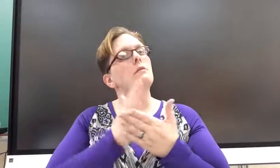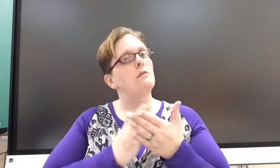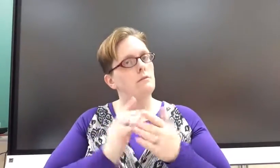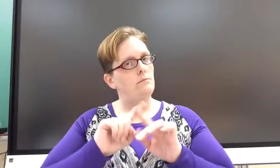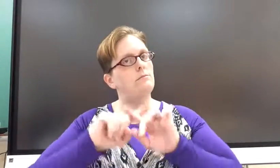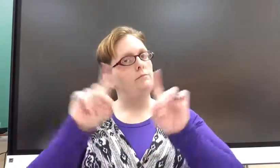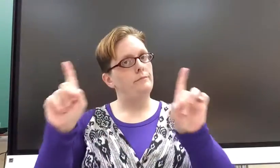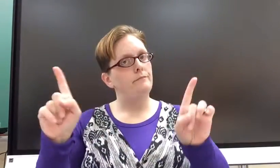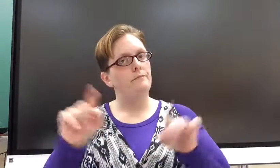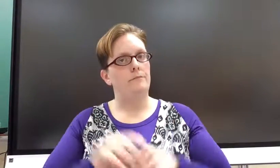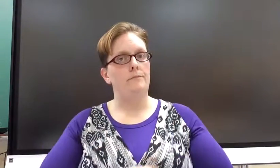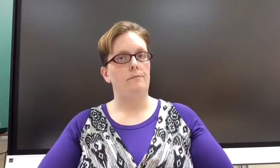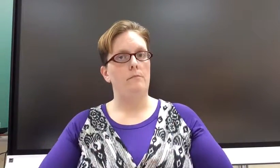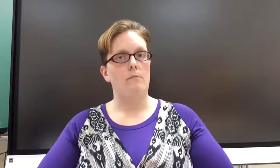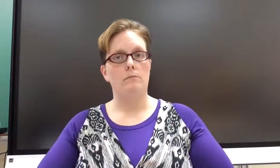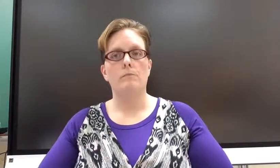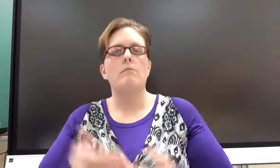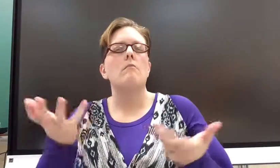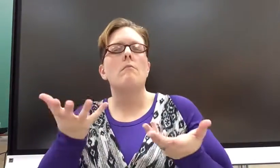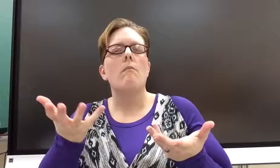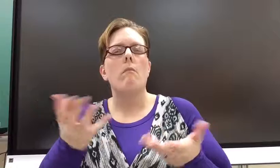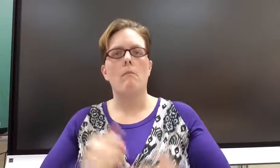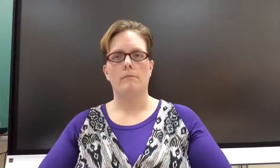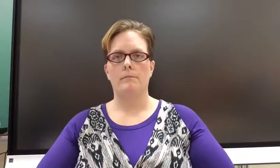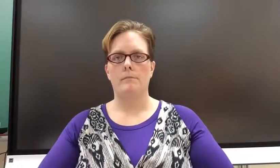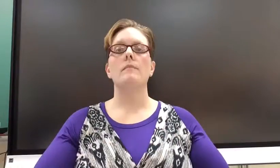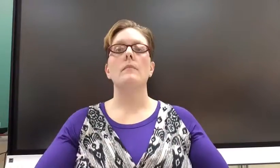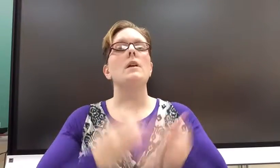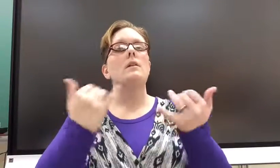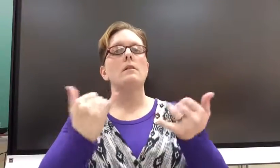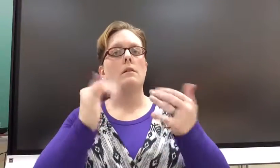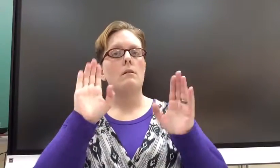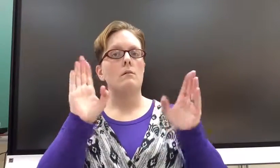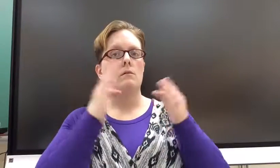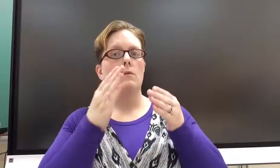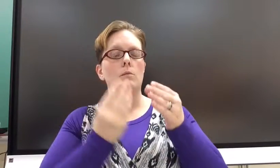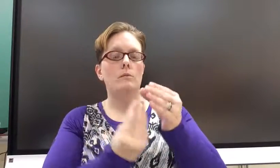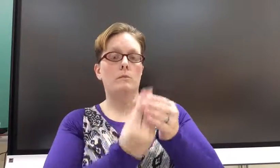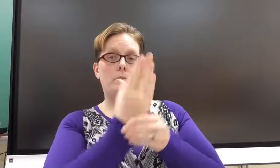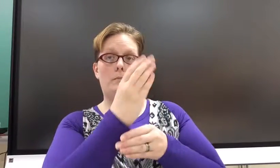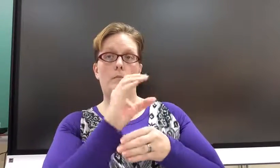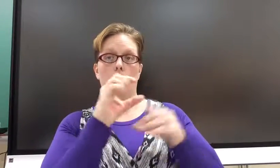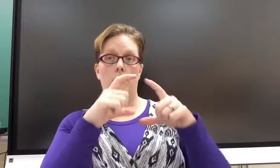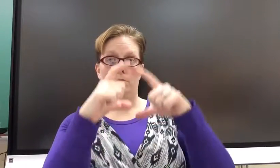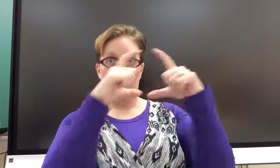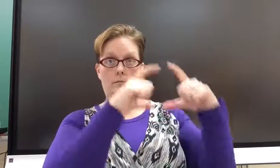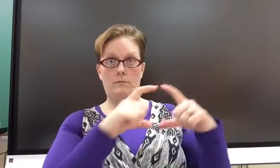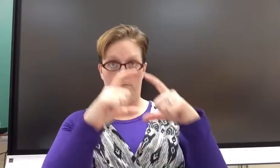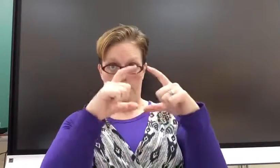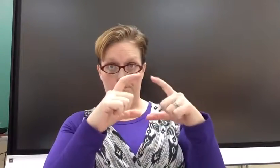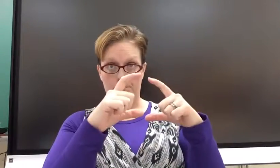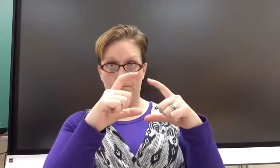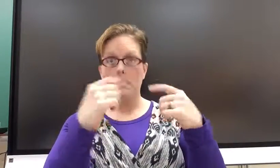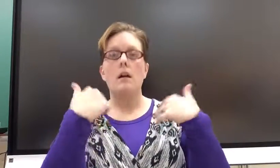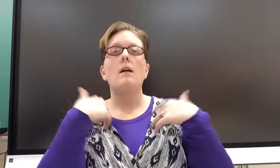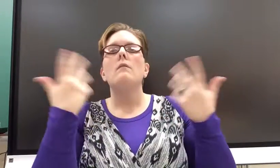of similarities, but there are still some things that are different. Like what? Well, right now we're going to focus on the plant